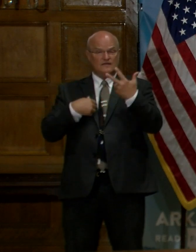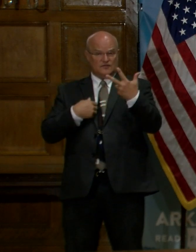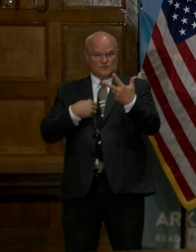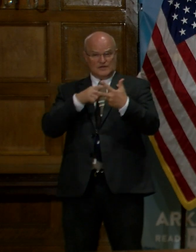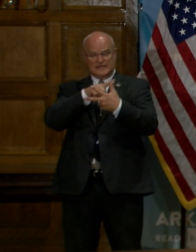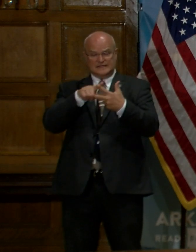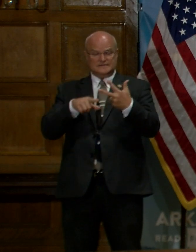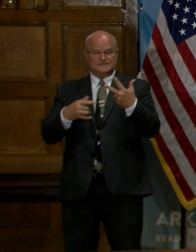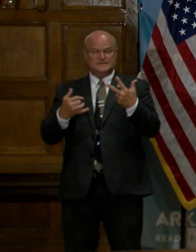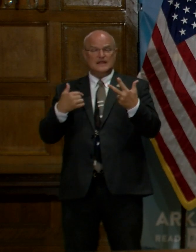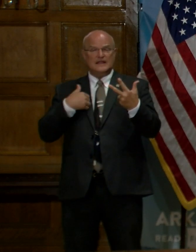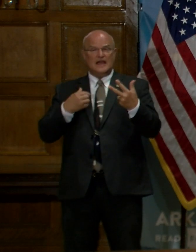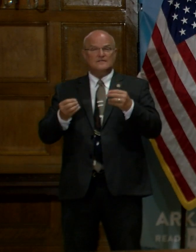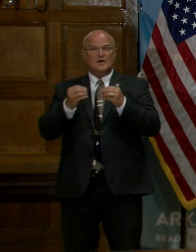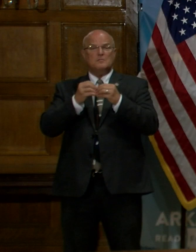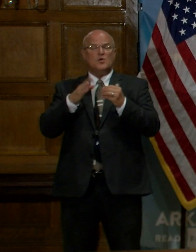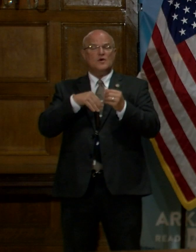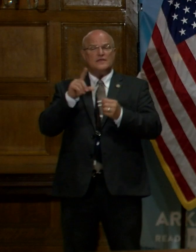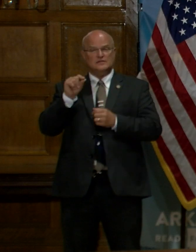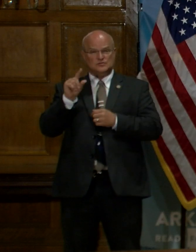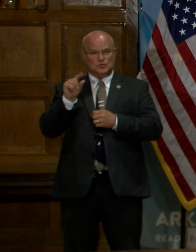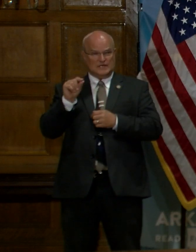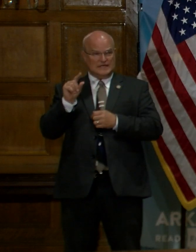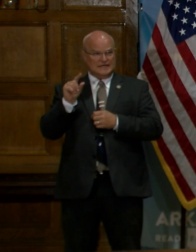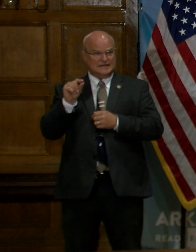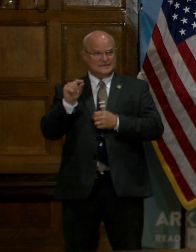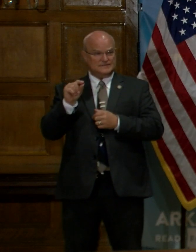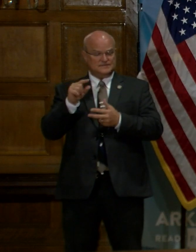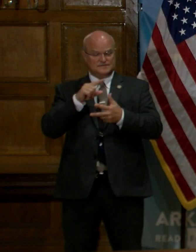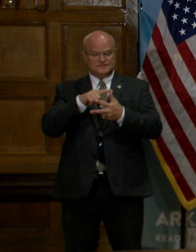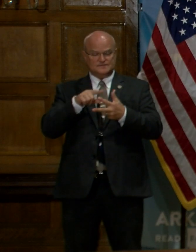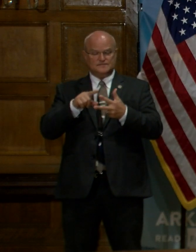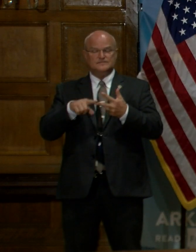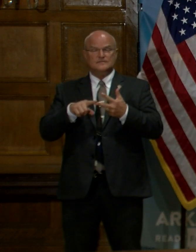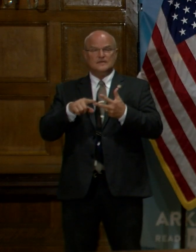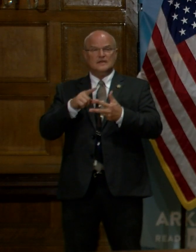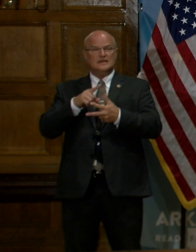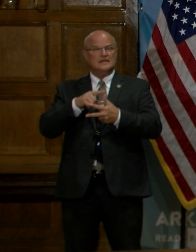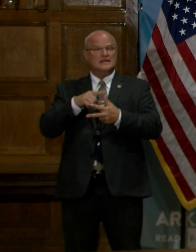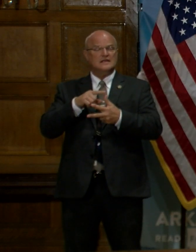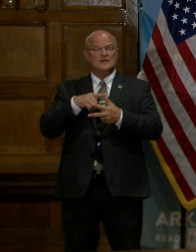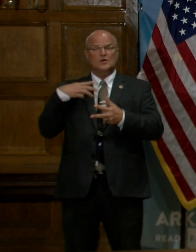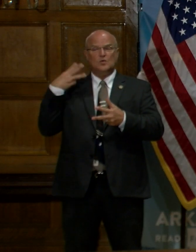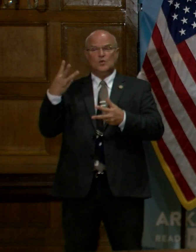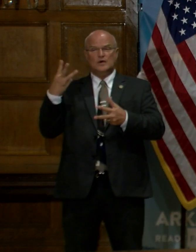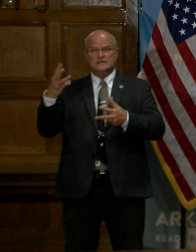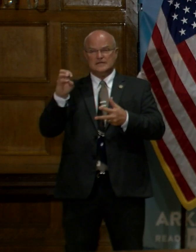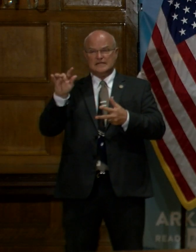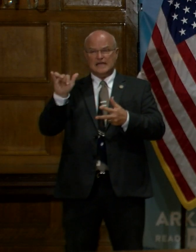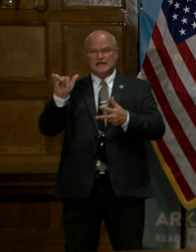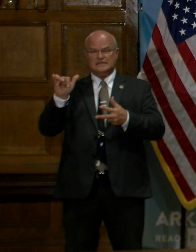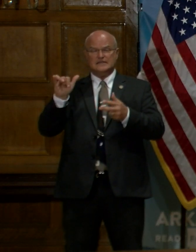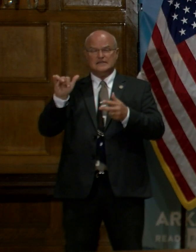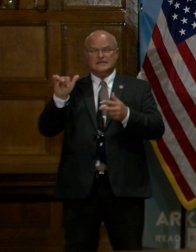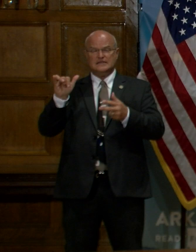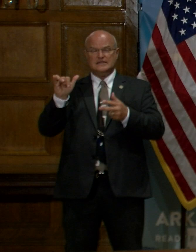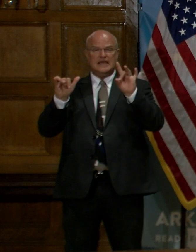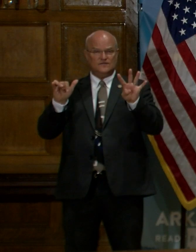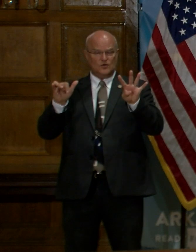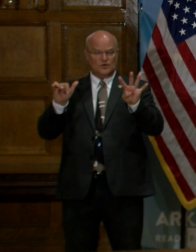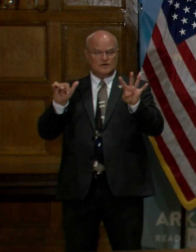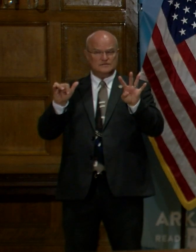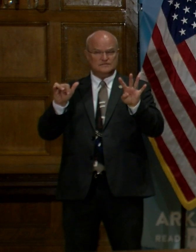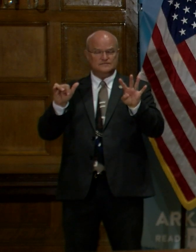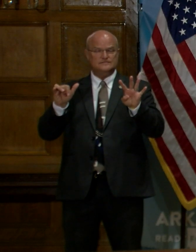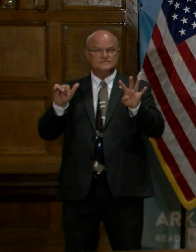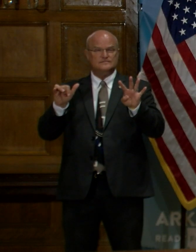3 counties that have more than 20 cases. Of those, the top one is Washington County at 84